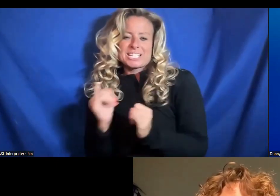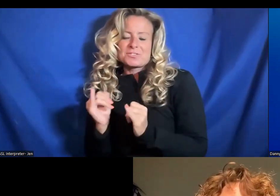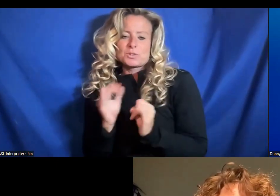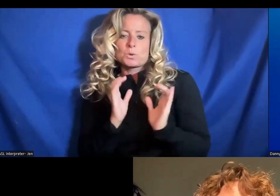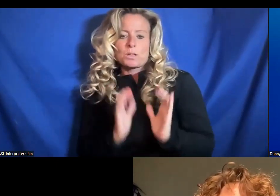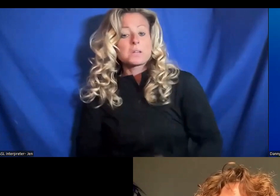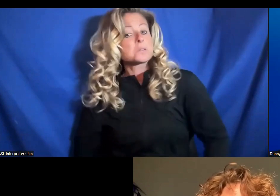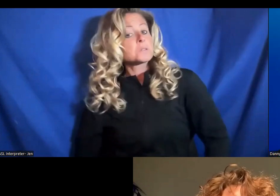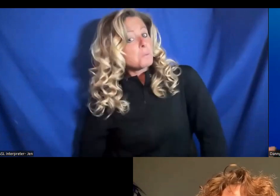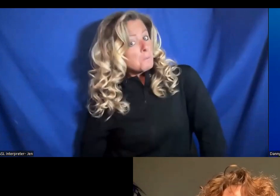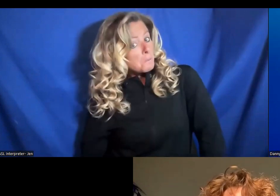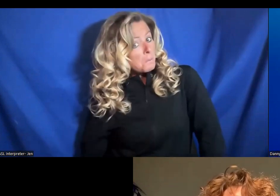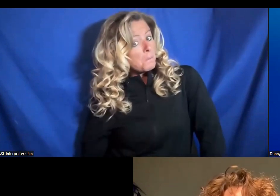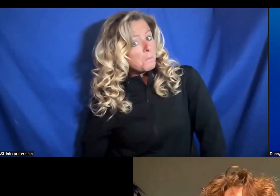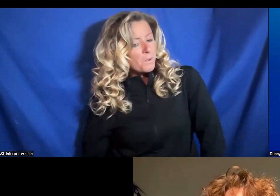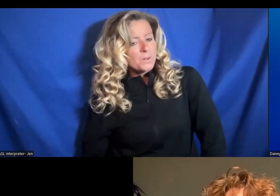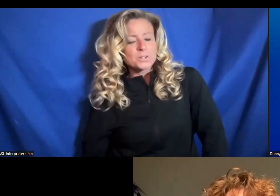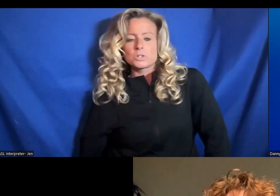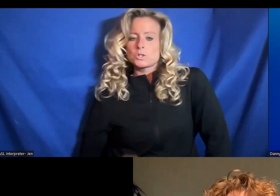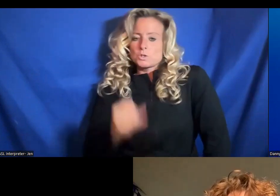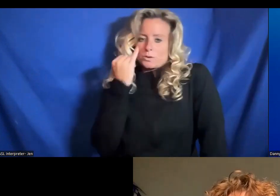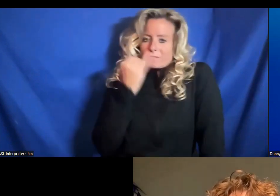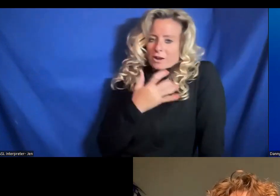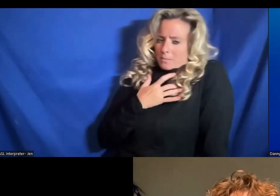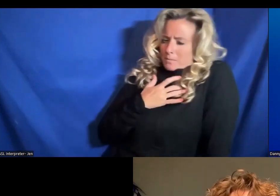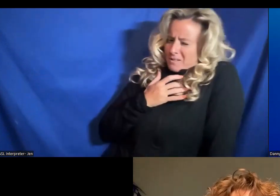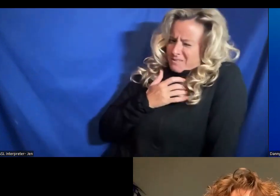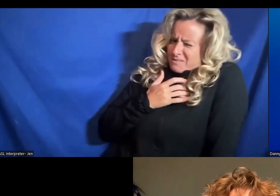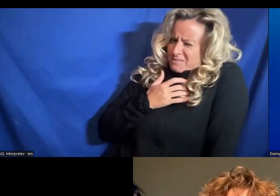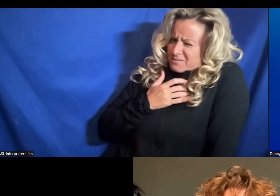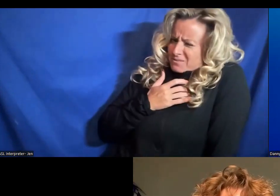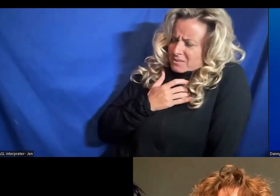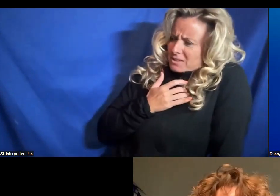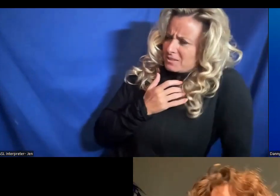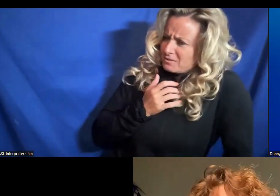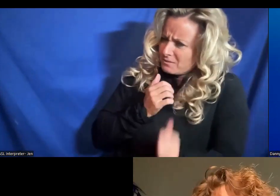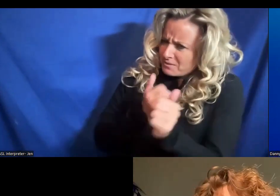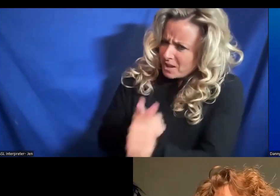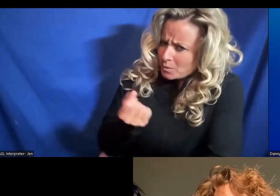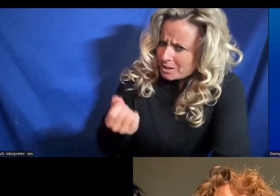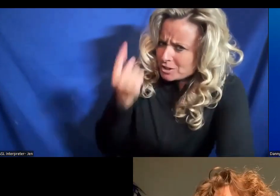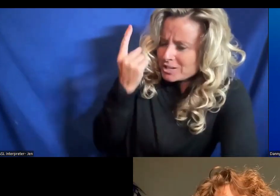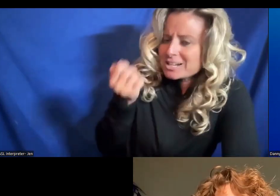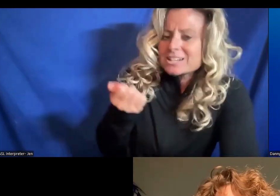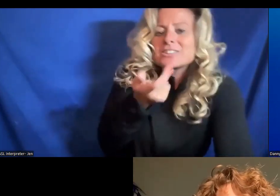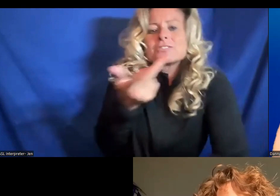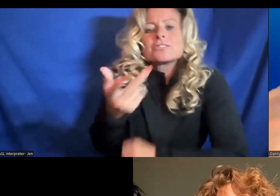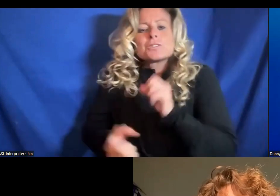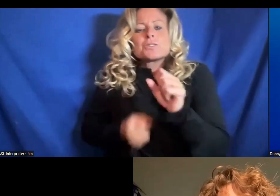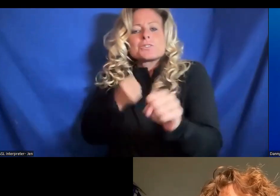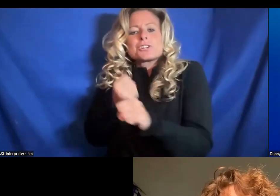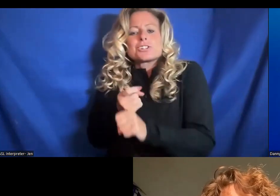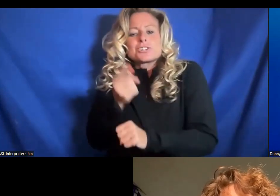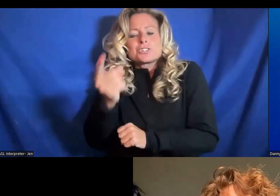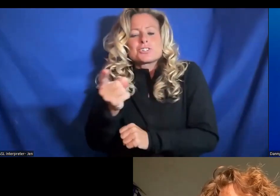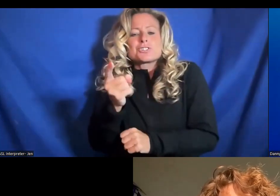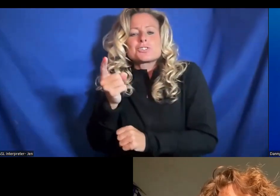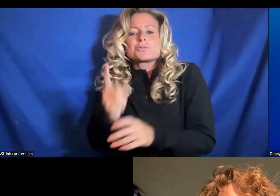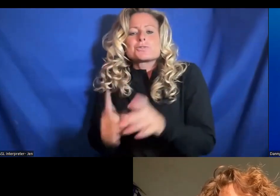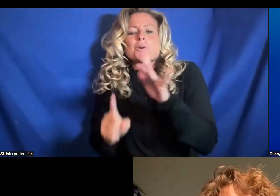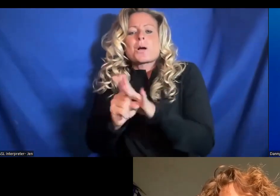Ah, so if I'm following you, maybe in a couple of years, few years, you end up at a hair